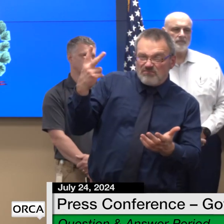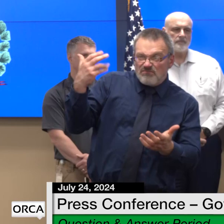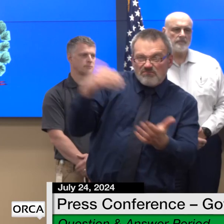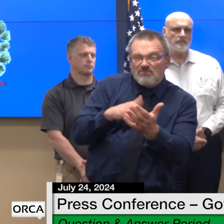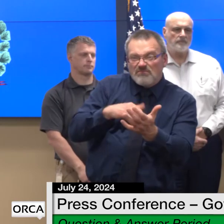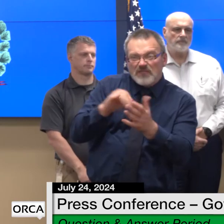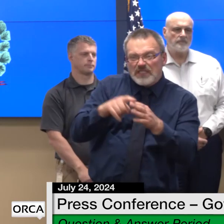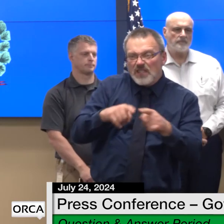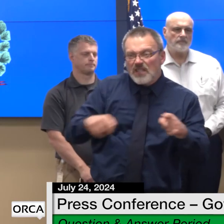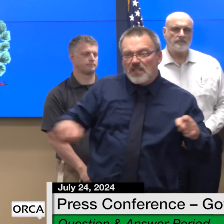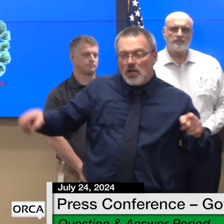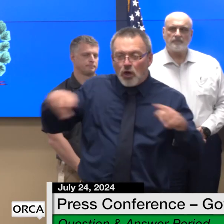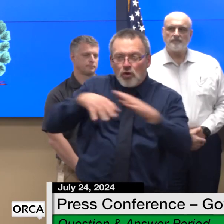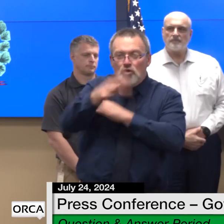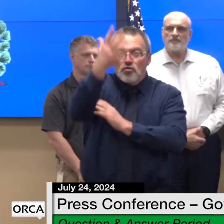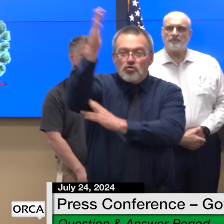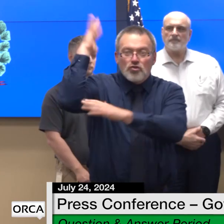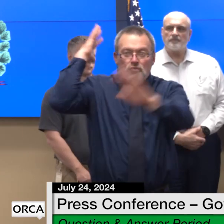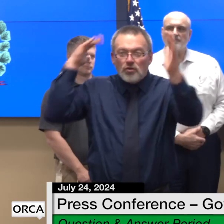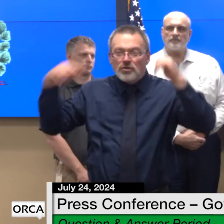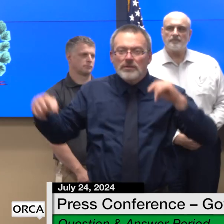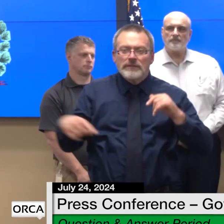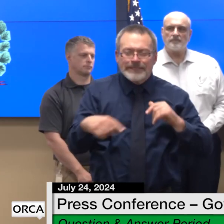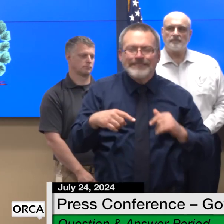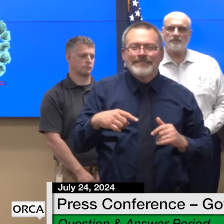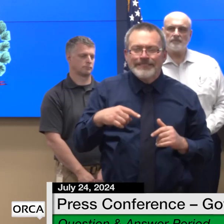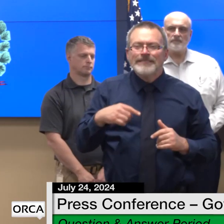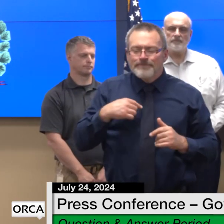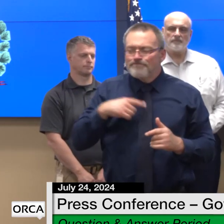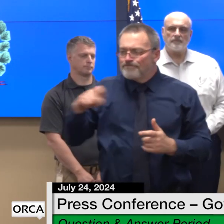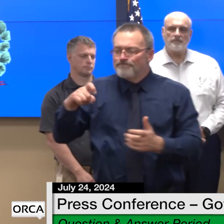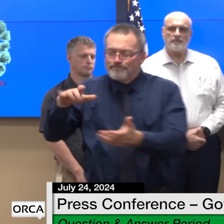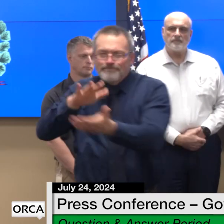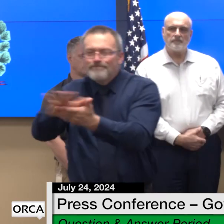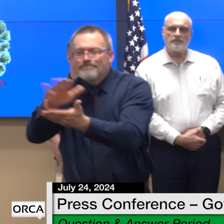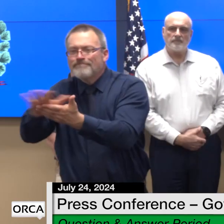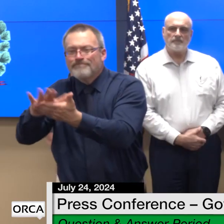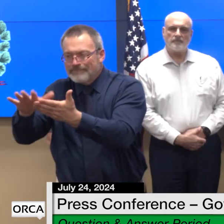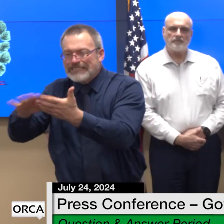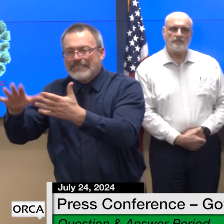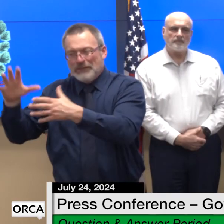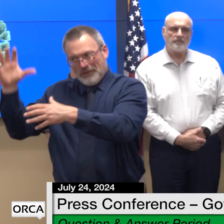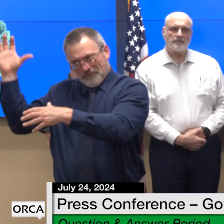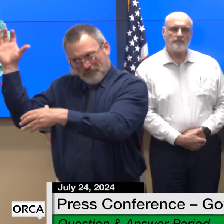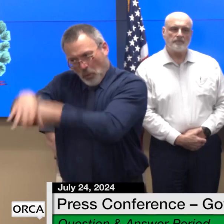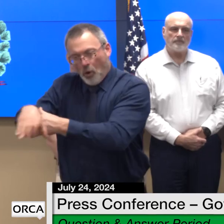up into the woods that needed to be cleaned out in some way to get it back into its original form.